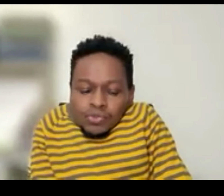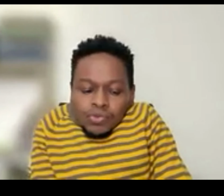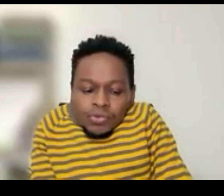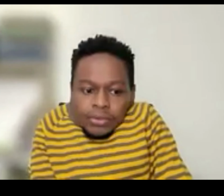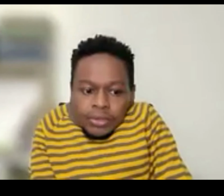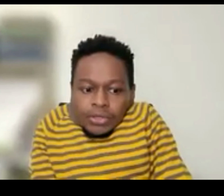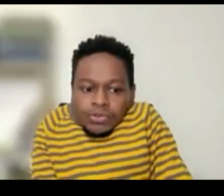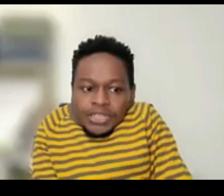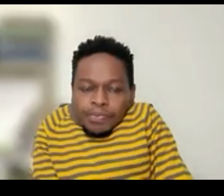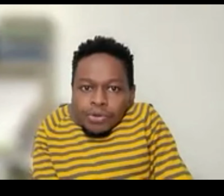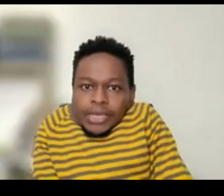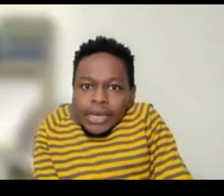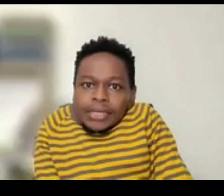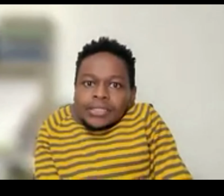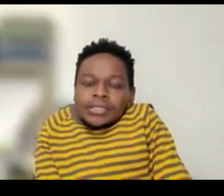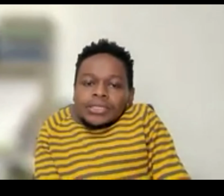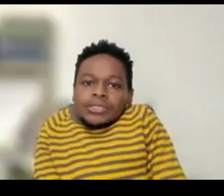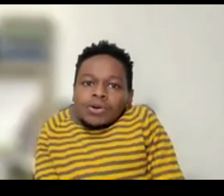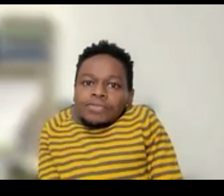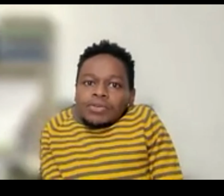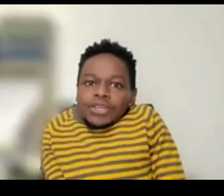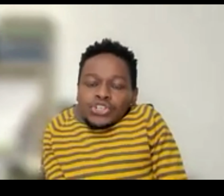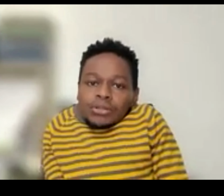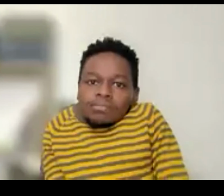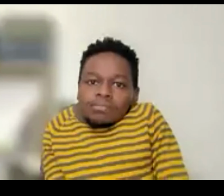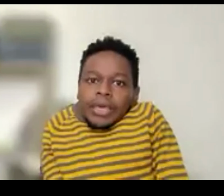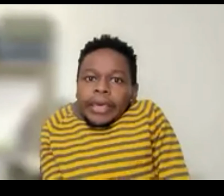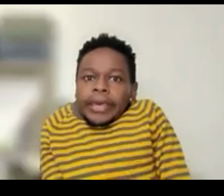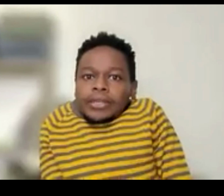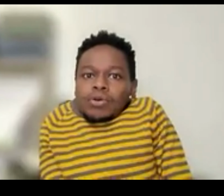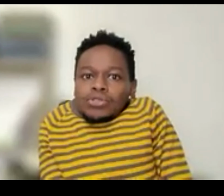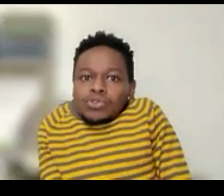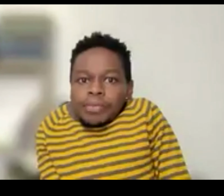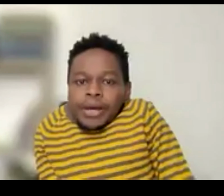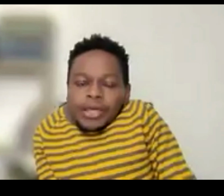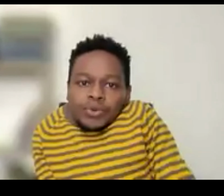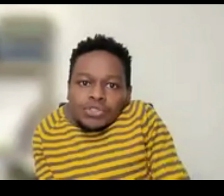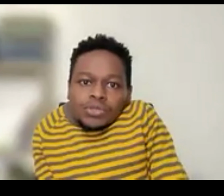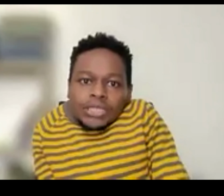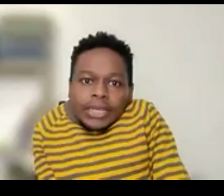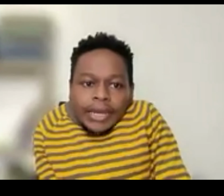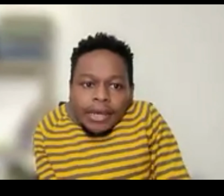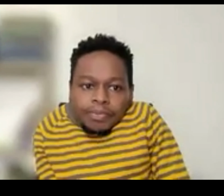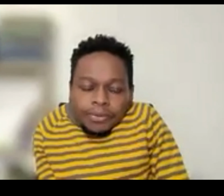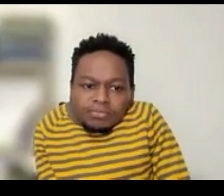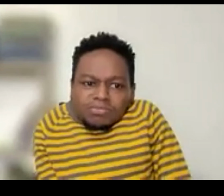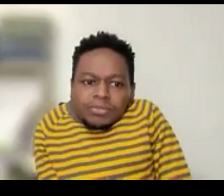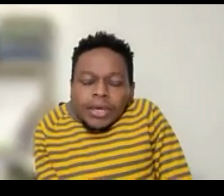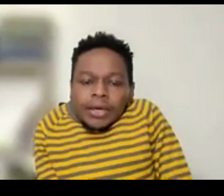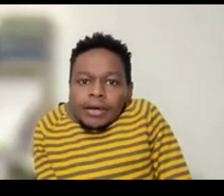to, support the early stages of innovation and also the pathways to scaling up.